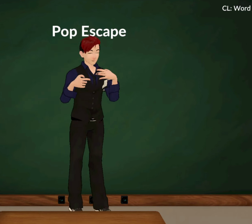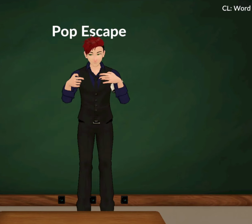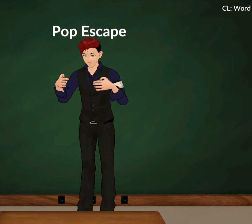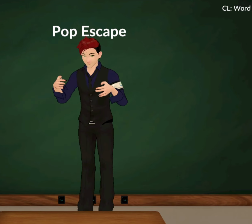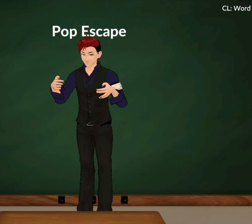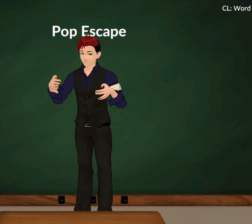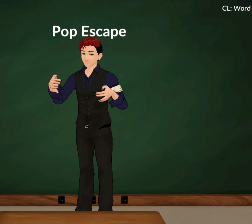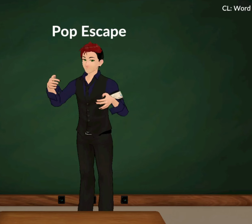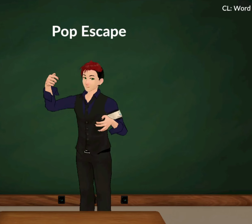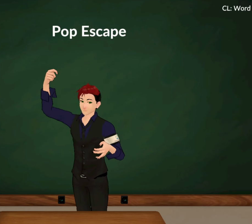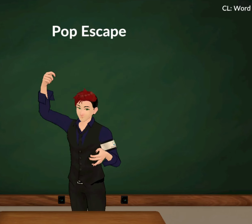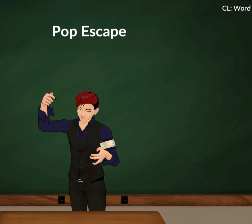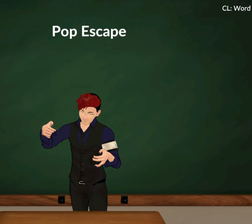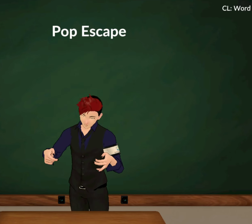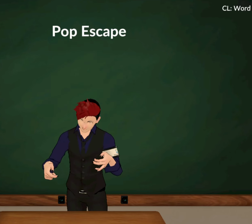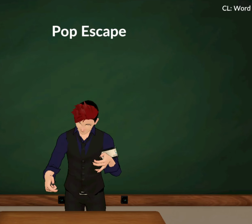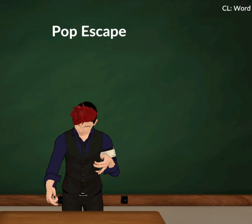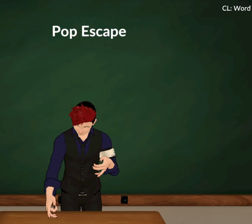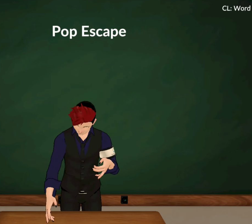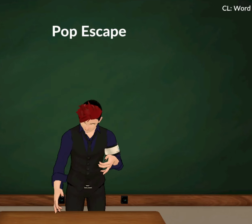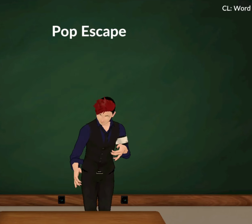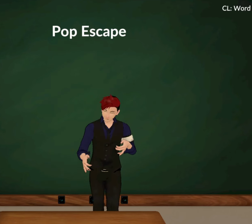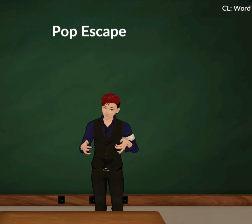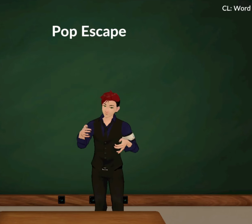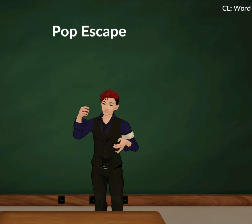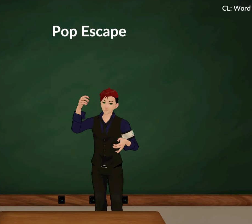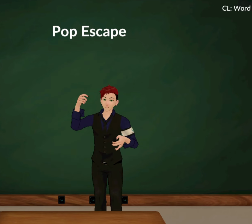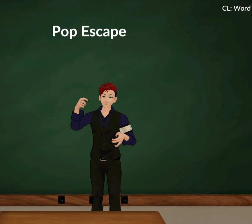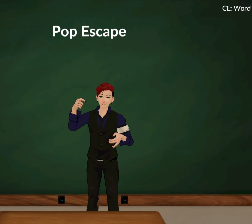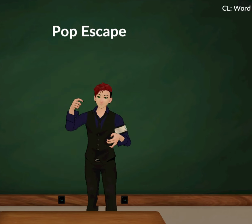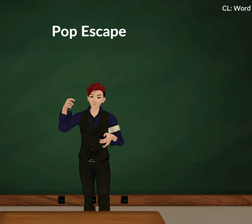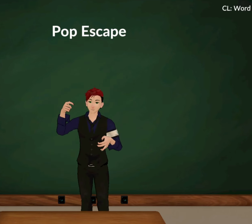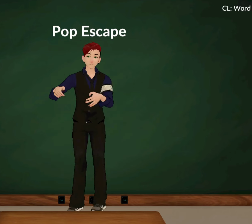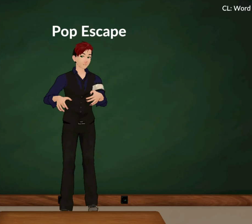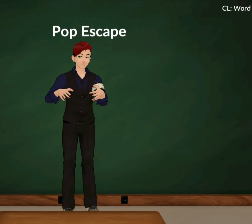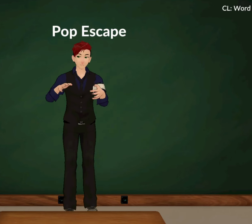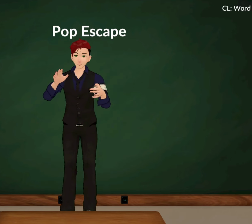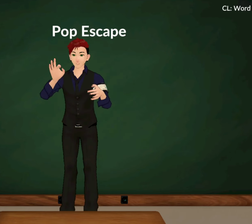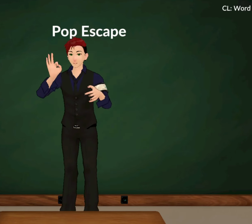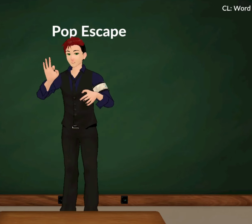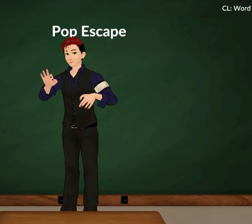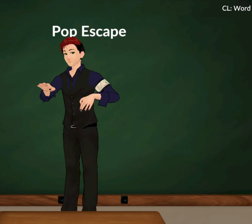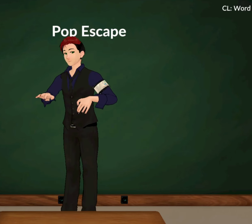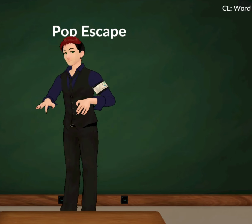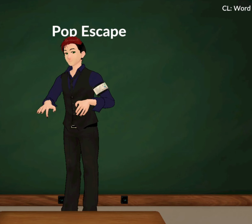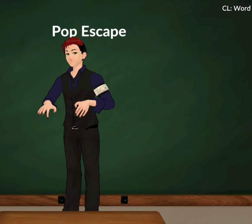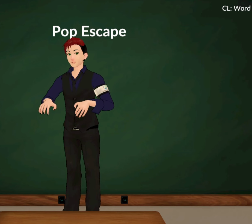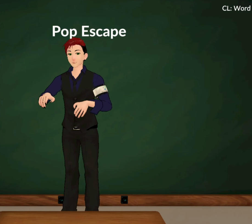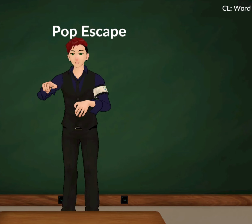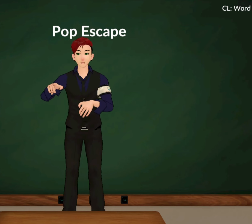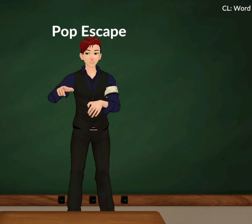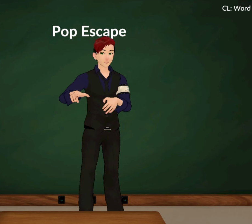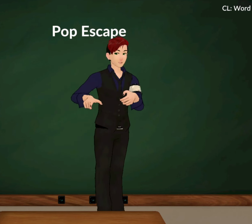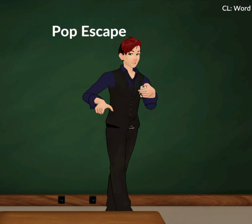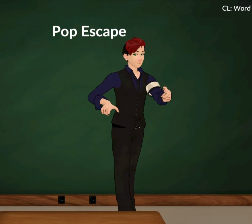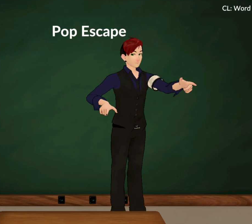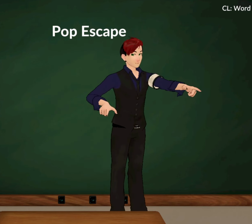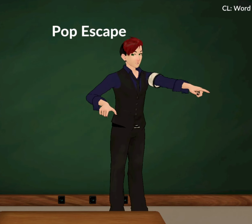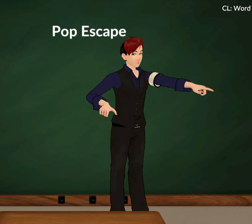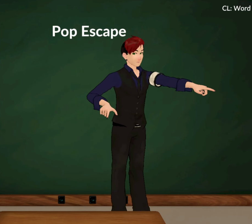escape? never heard of it. I have no. I was like, I have no idea. Answer. Okay. I'm like, okay, I got. I'm